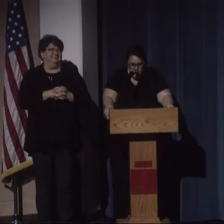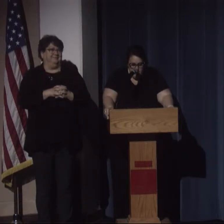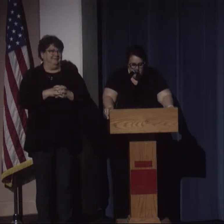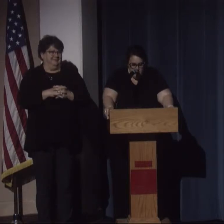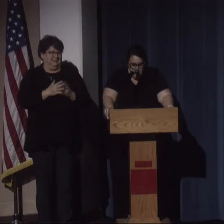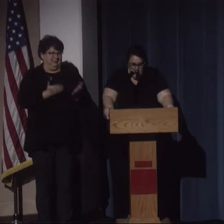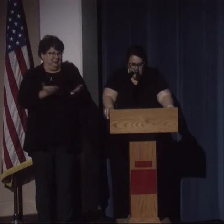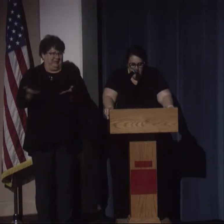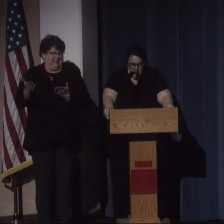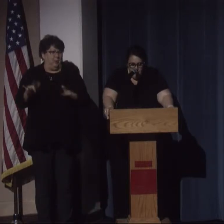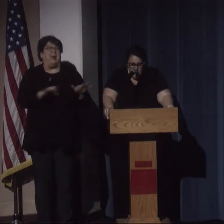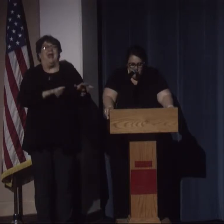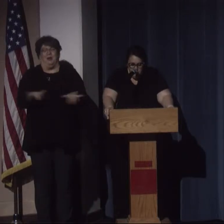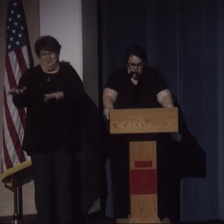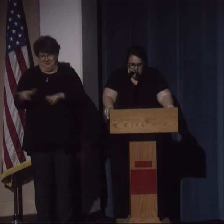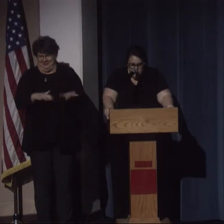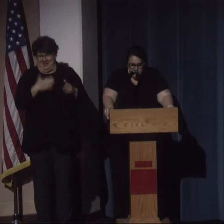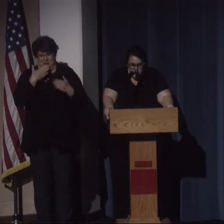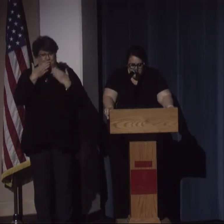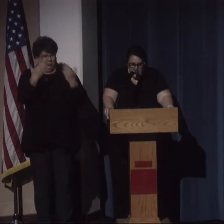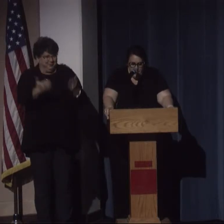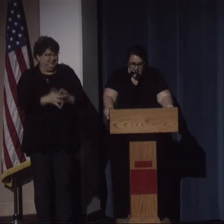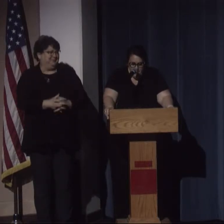that. And